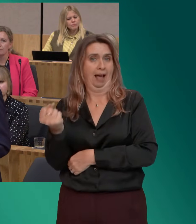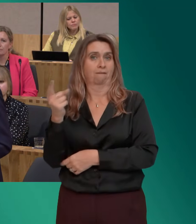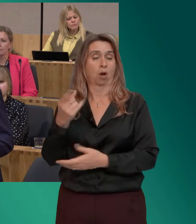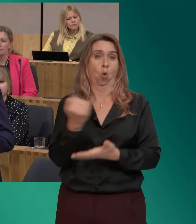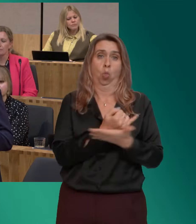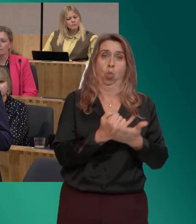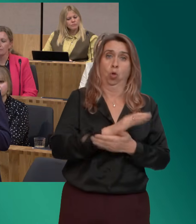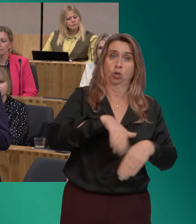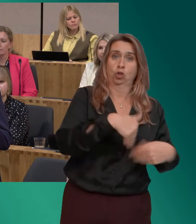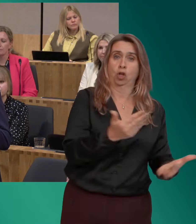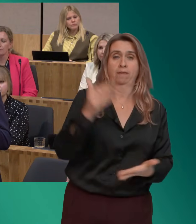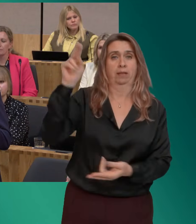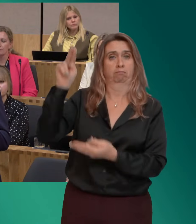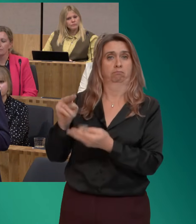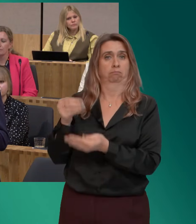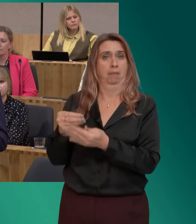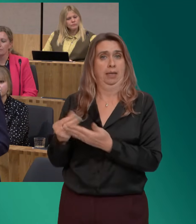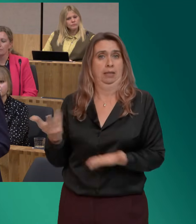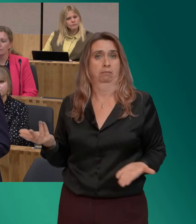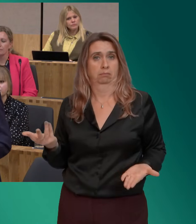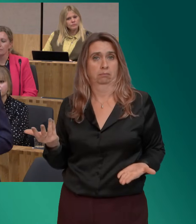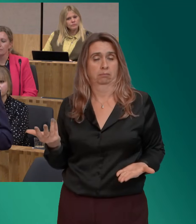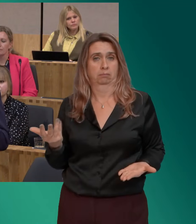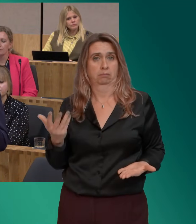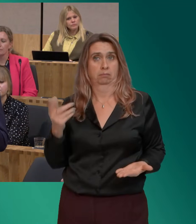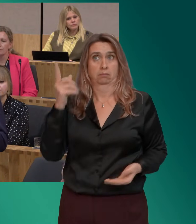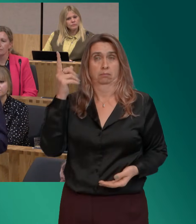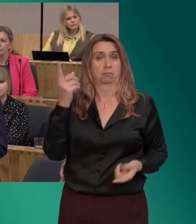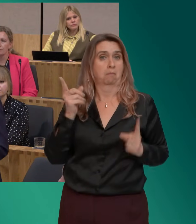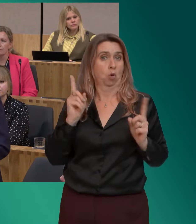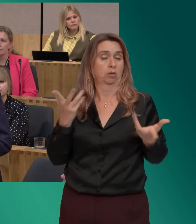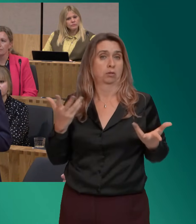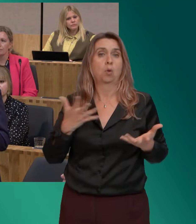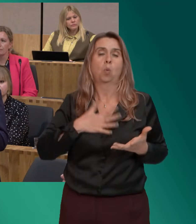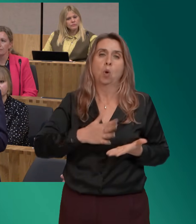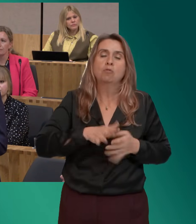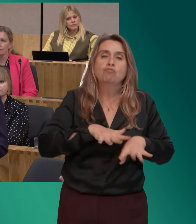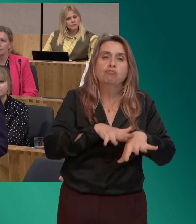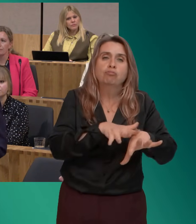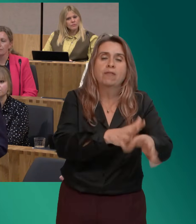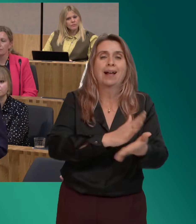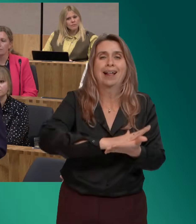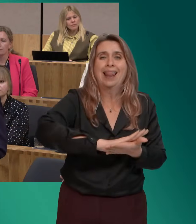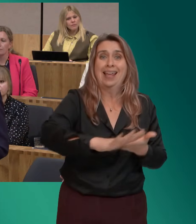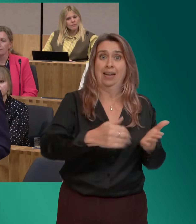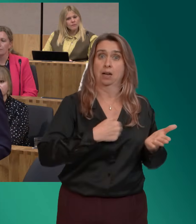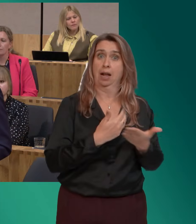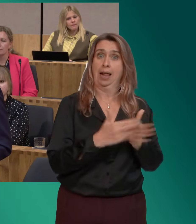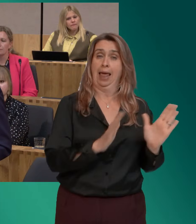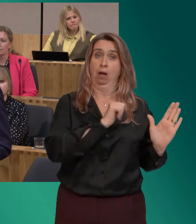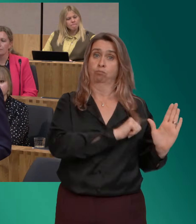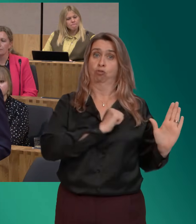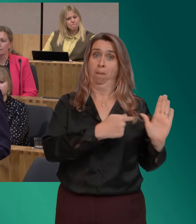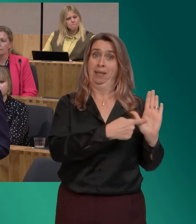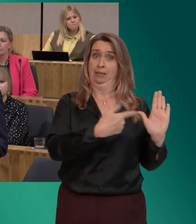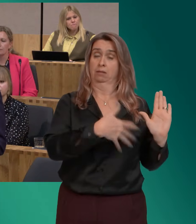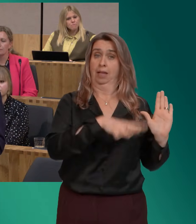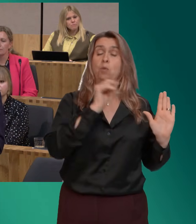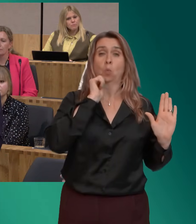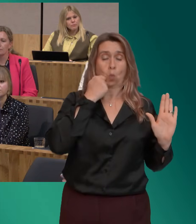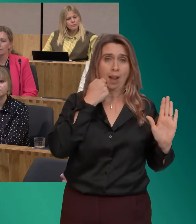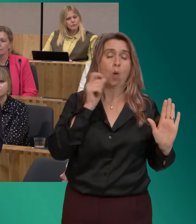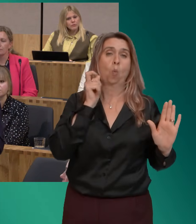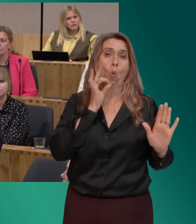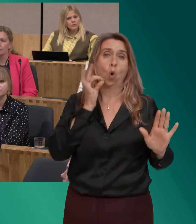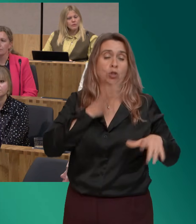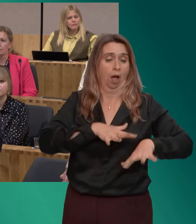of course, is to have a system that works. We want clean rivers. We have a clear manifesto commitment to improving water quality and